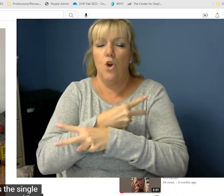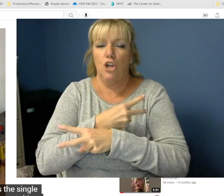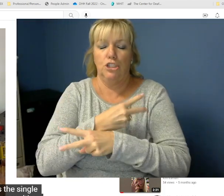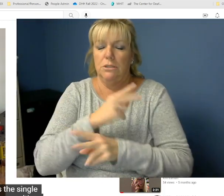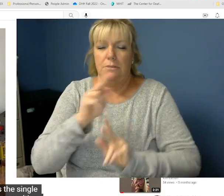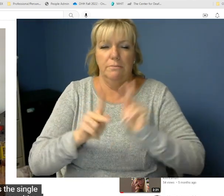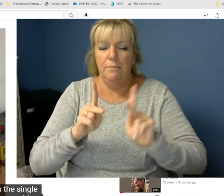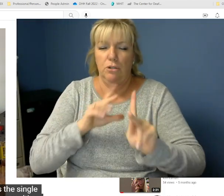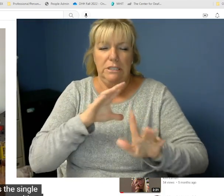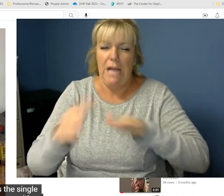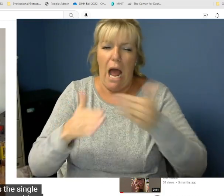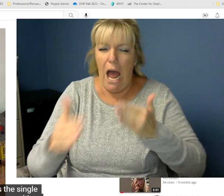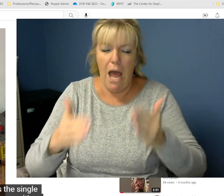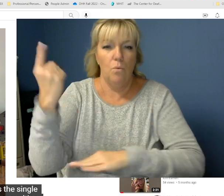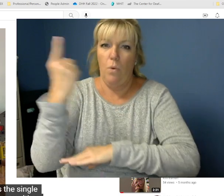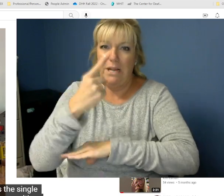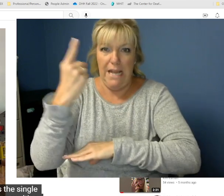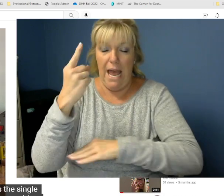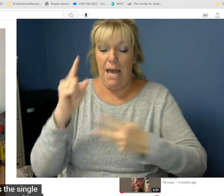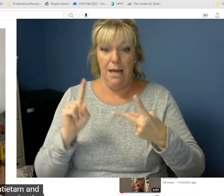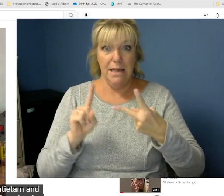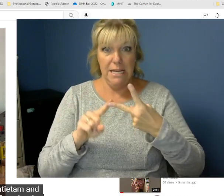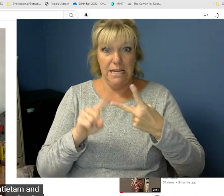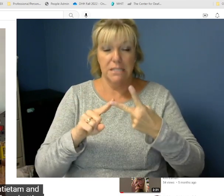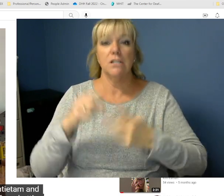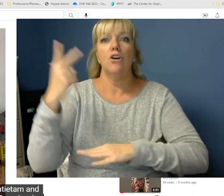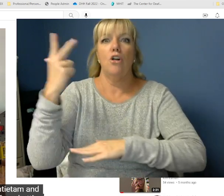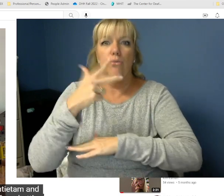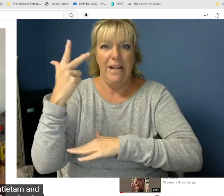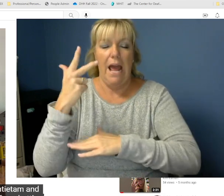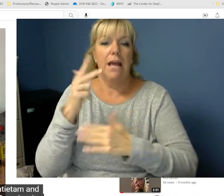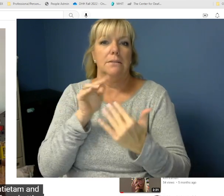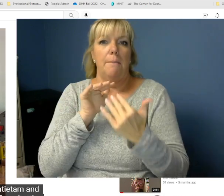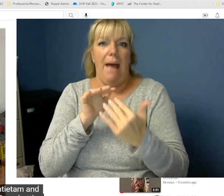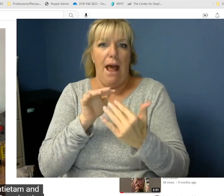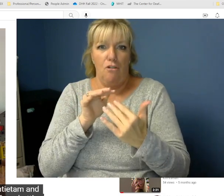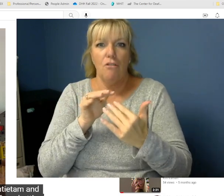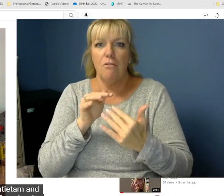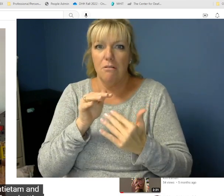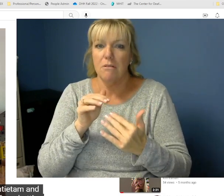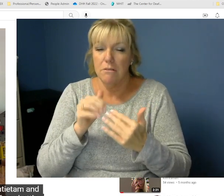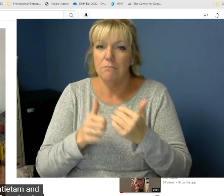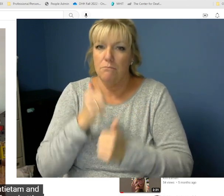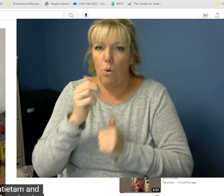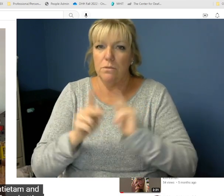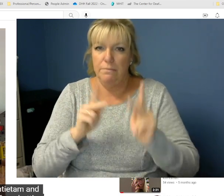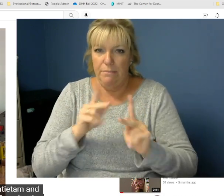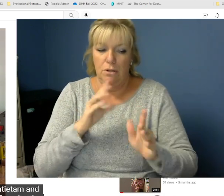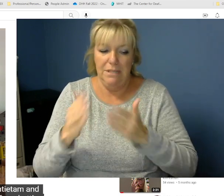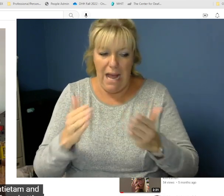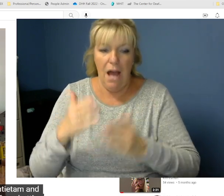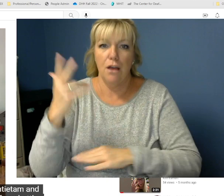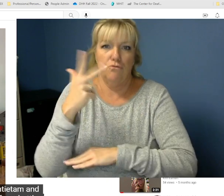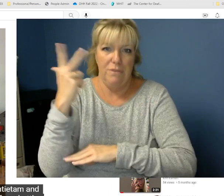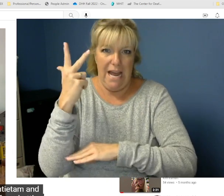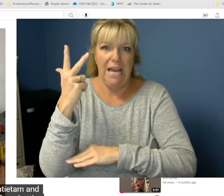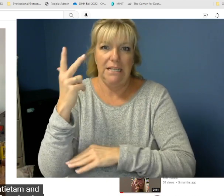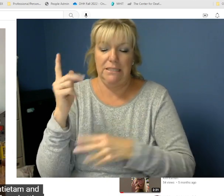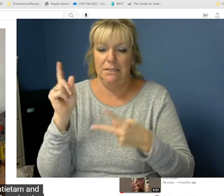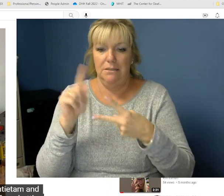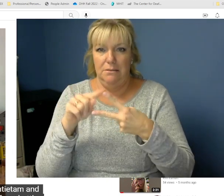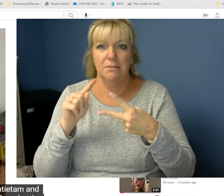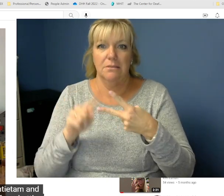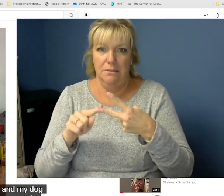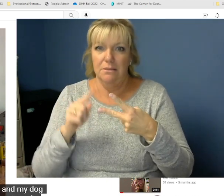bloodiest battle of the Civil War. Most casualties in a single day are at Antietam, and Gettysburg has the most casualties